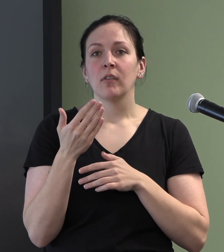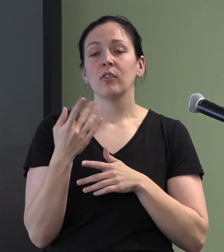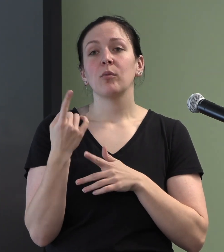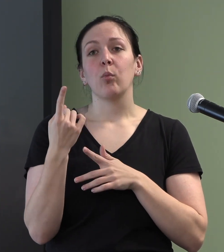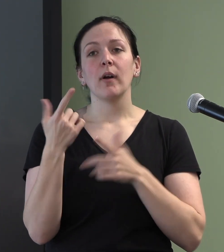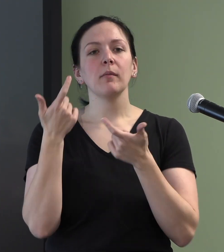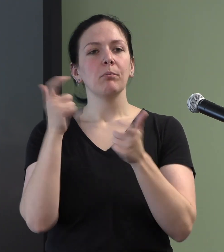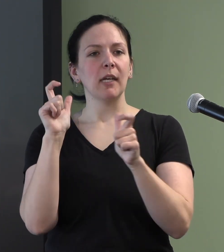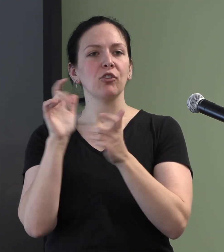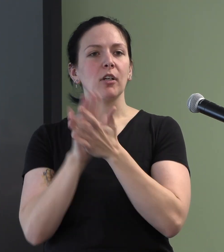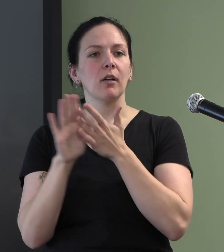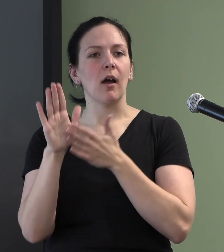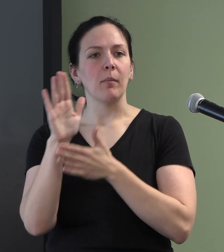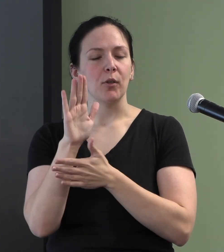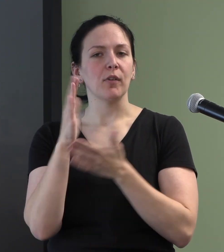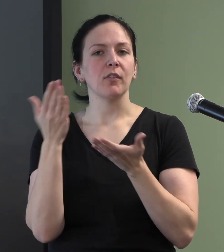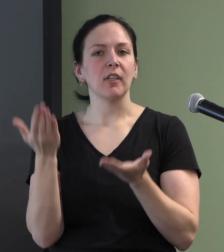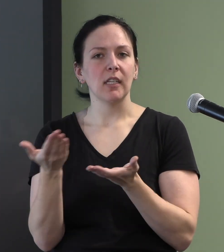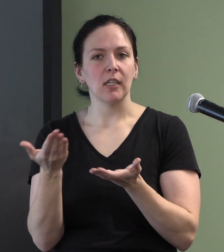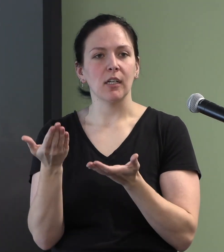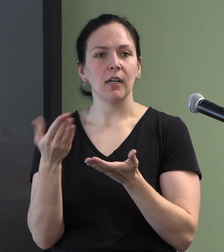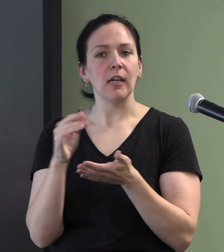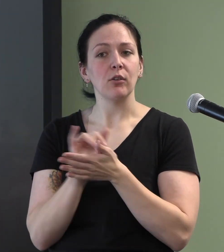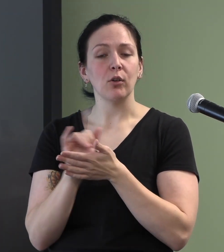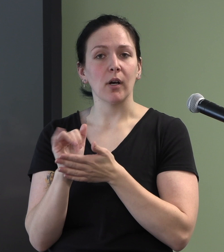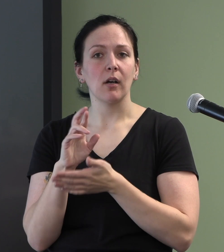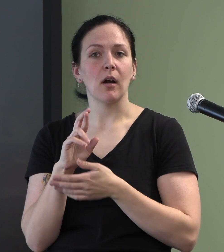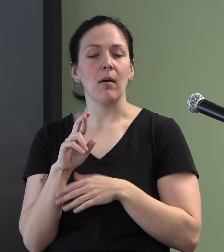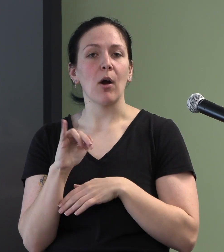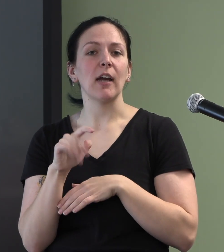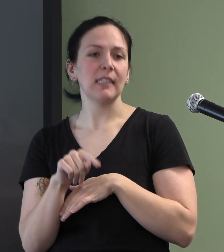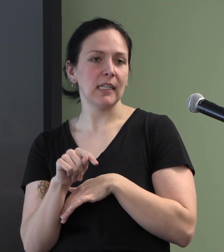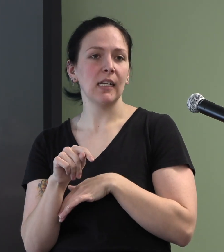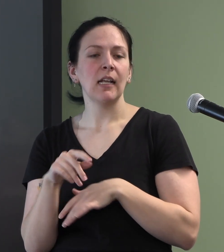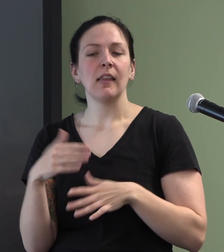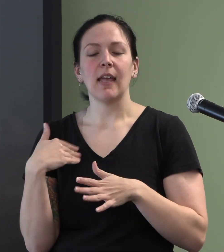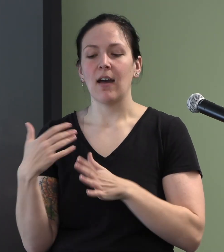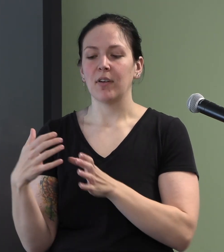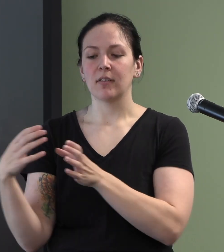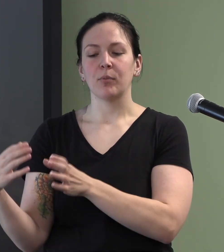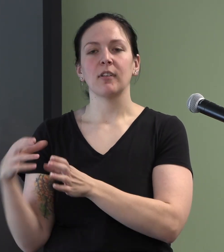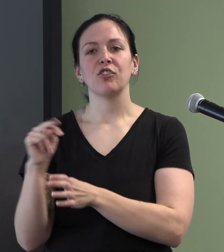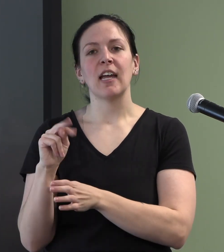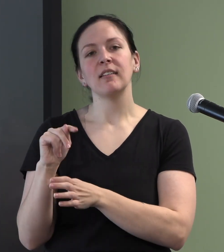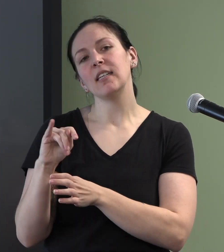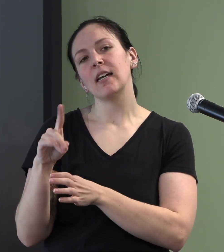There's one major university here in New York, RIT. They have a separate section,